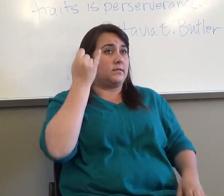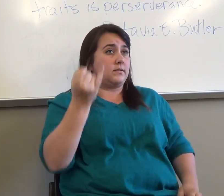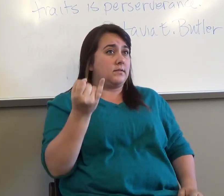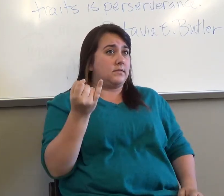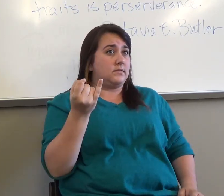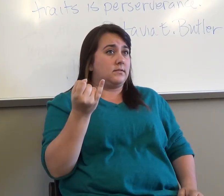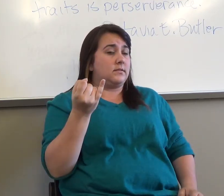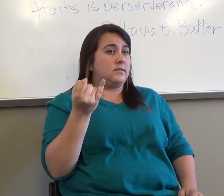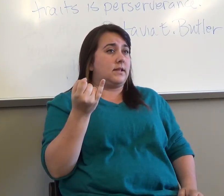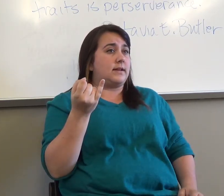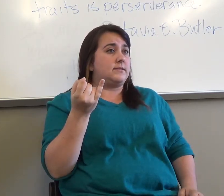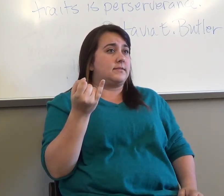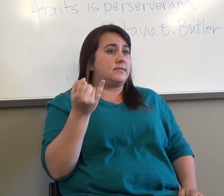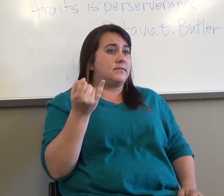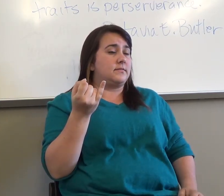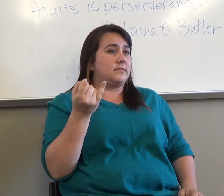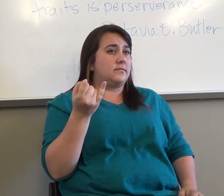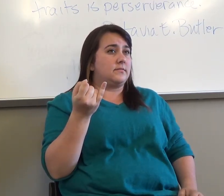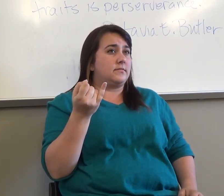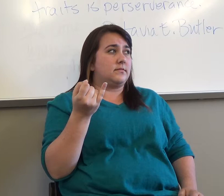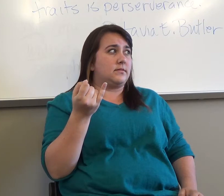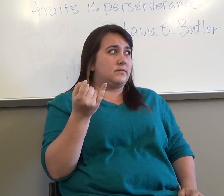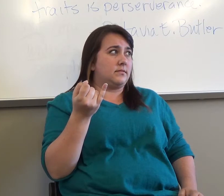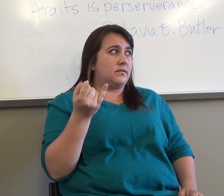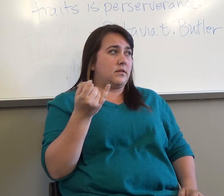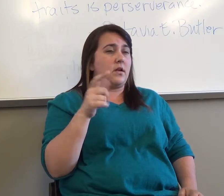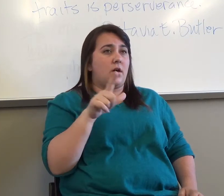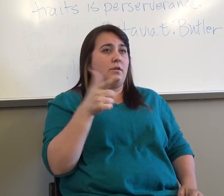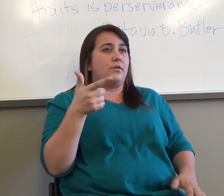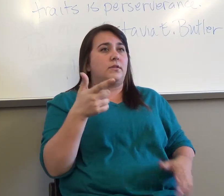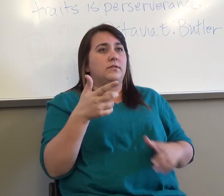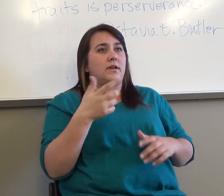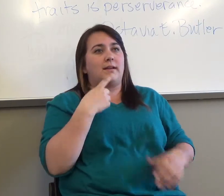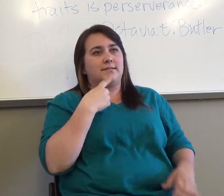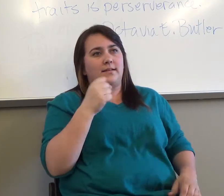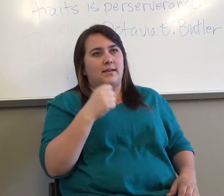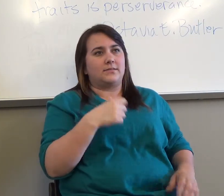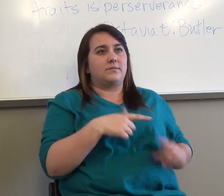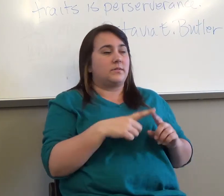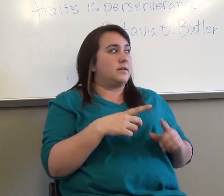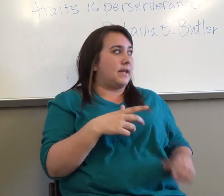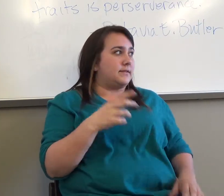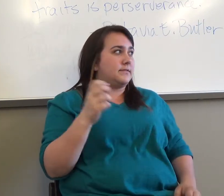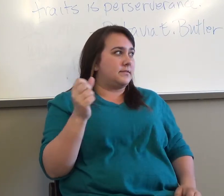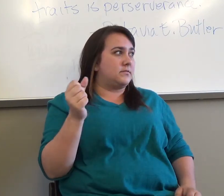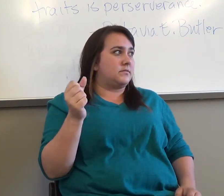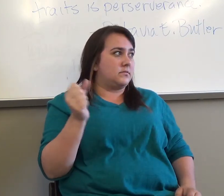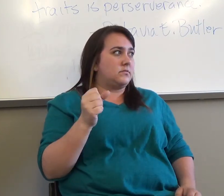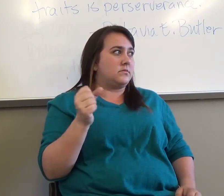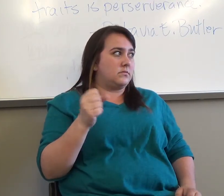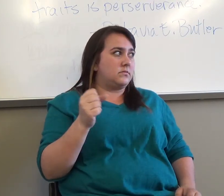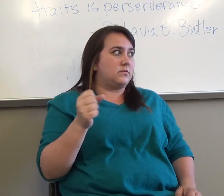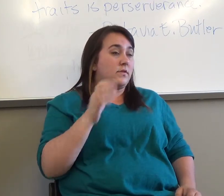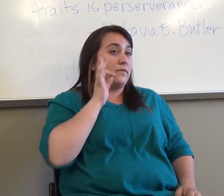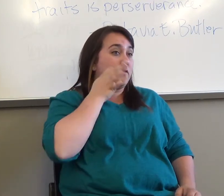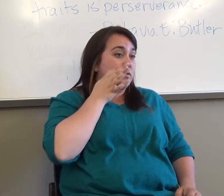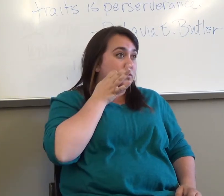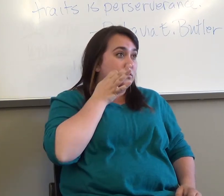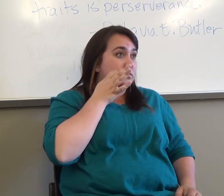an attitude and Yes. controlling idea, otherwise known as an argument? Yes. Fruits are, yeah, now this